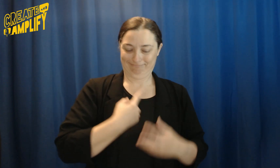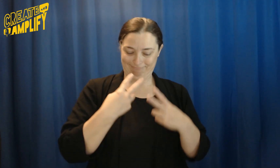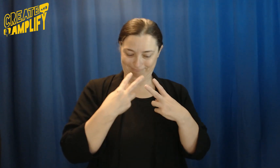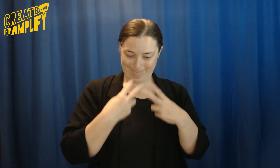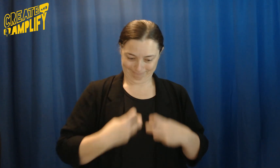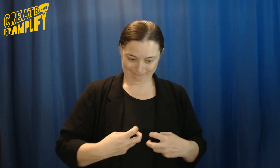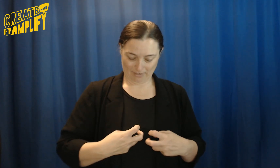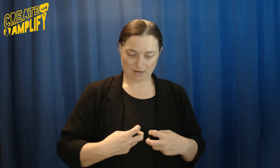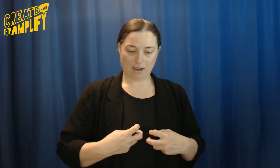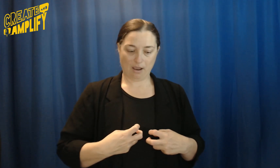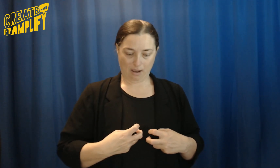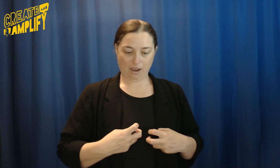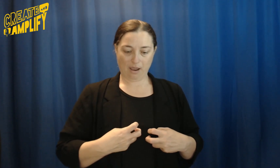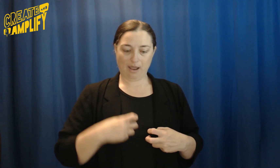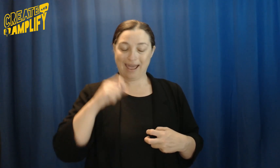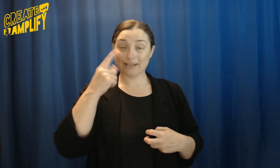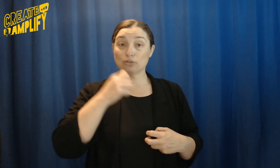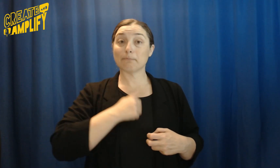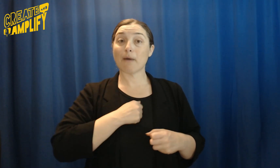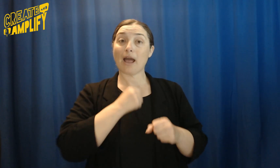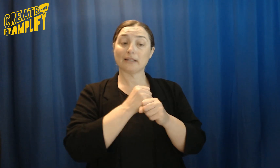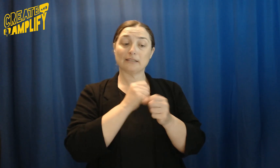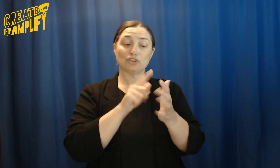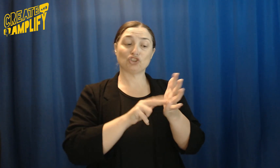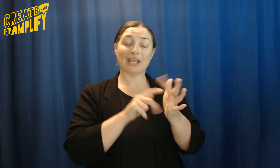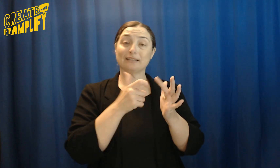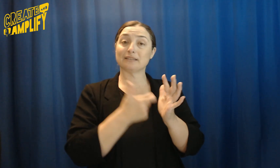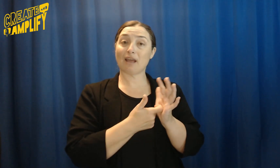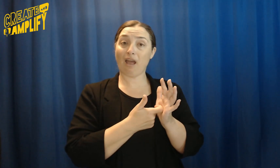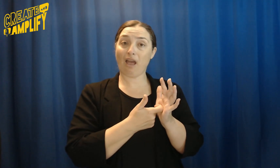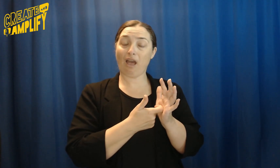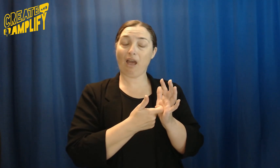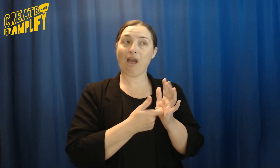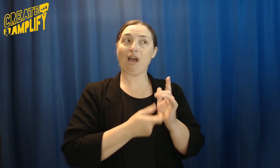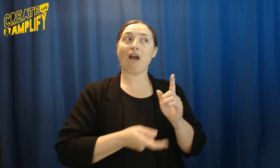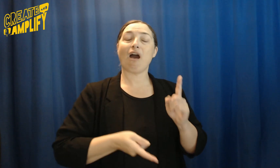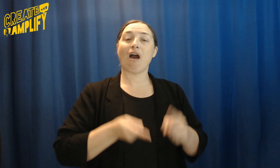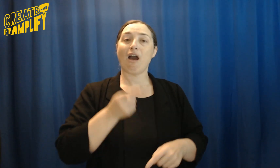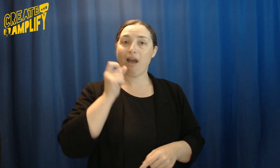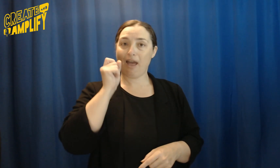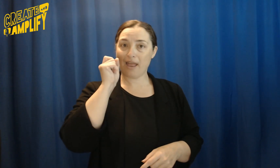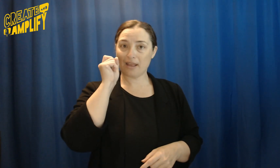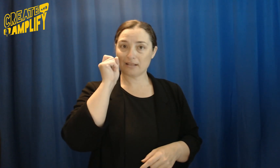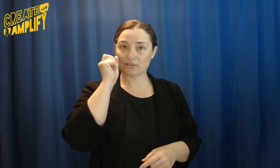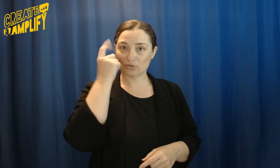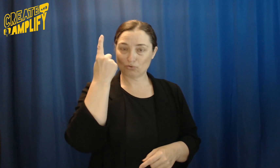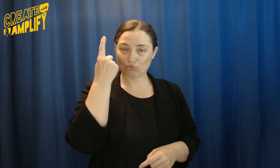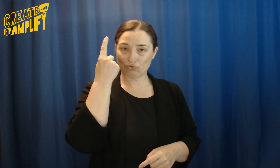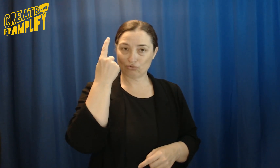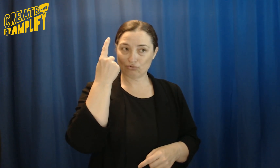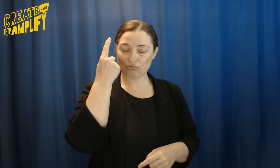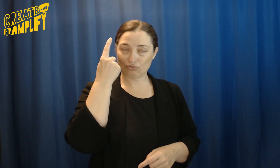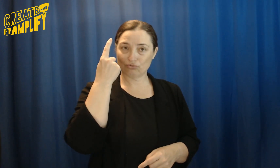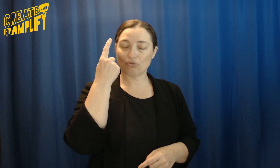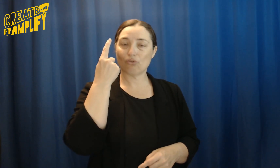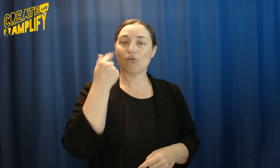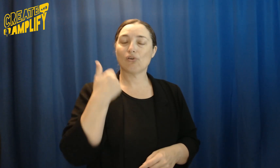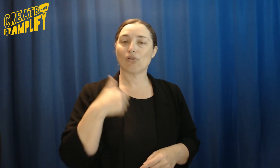my gender for the first time. And I had designed my life like that so I wouldn't be able to